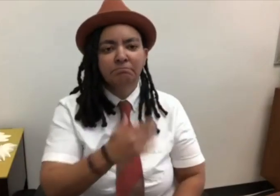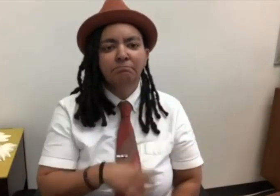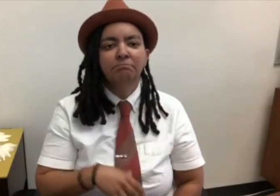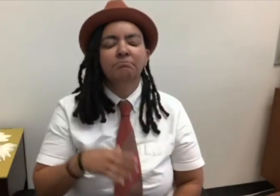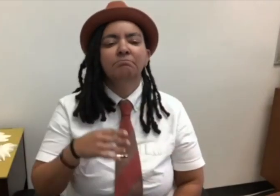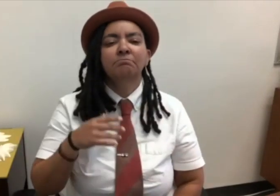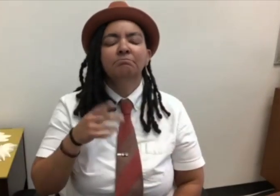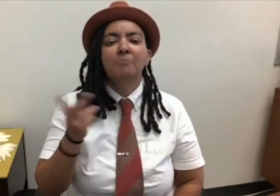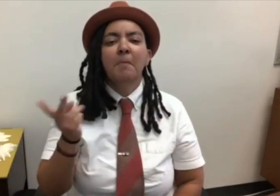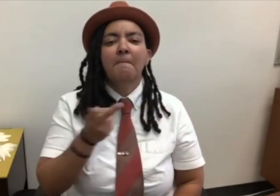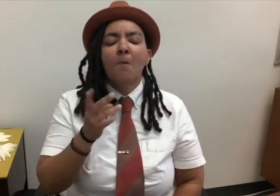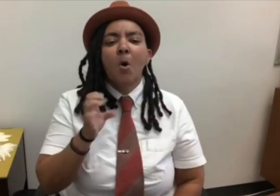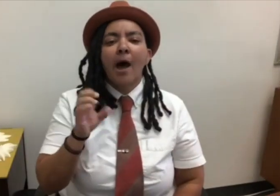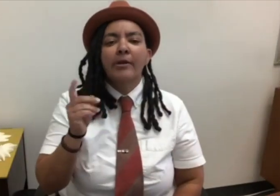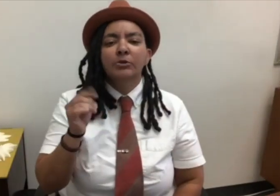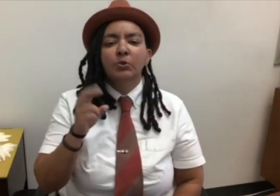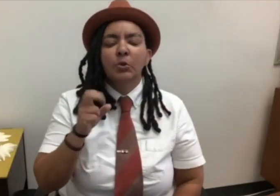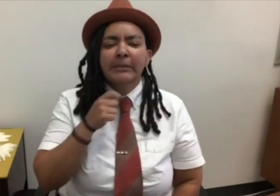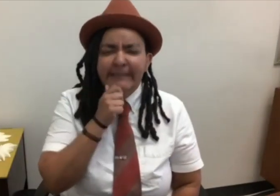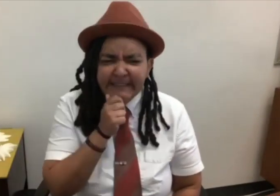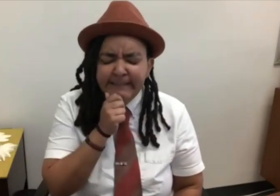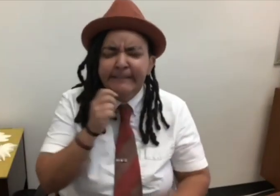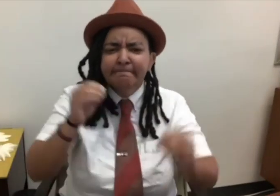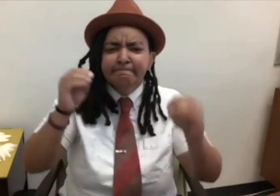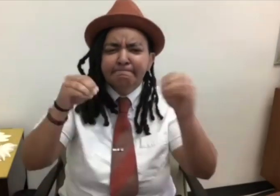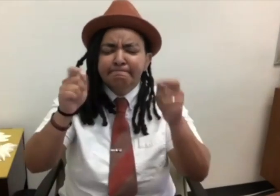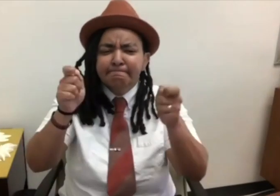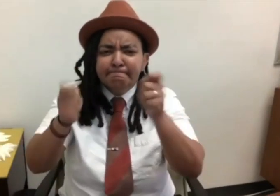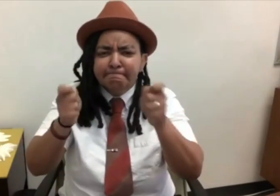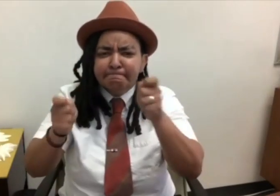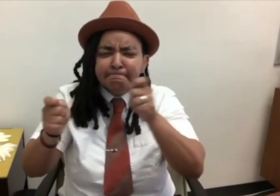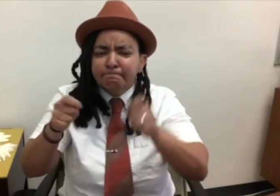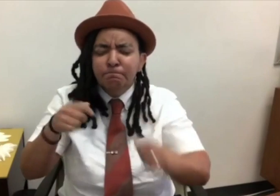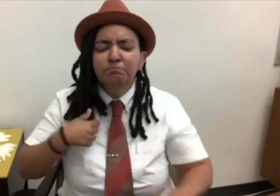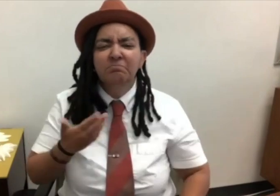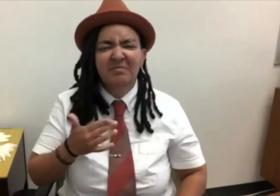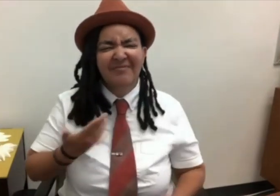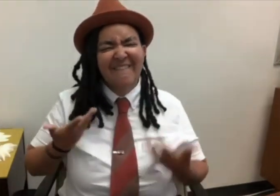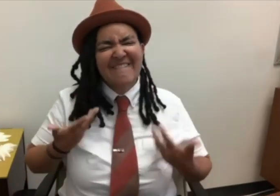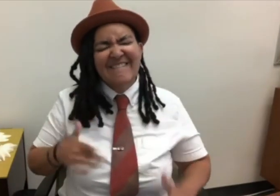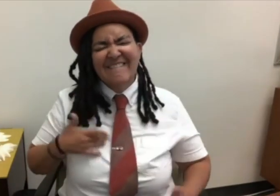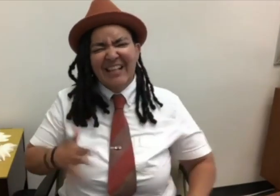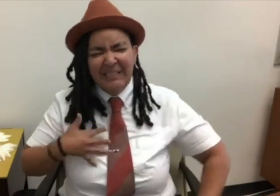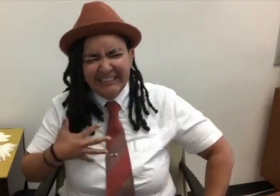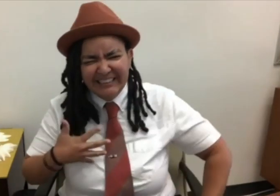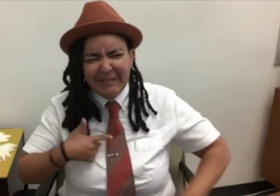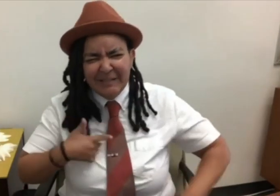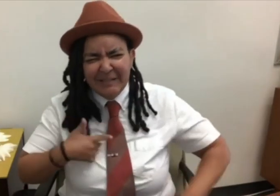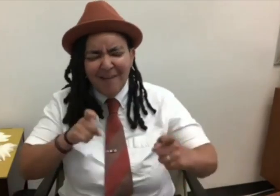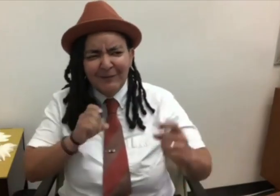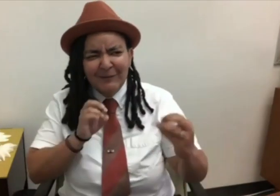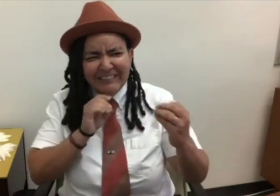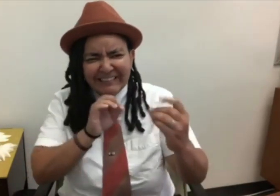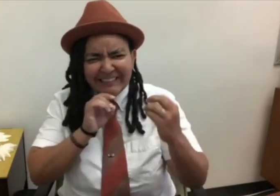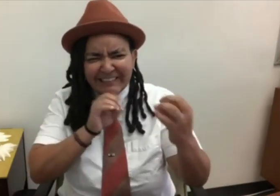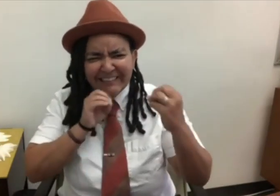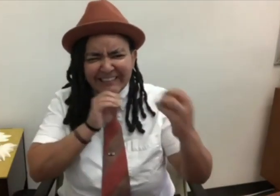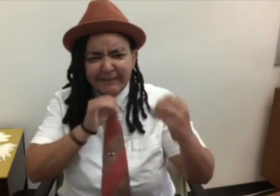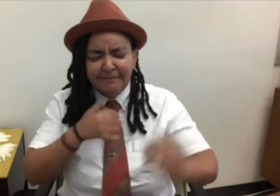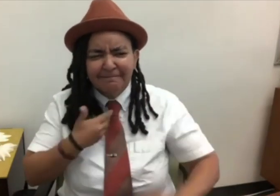to pack everything I could into that potential publication. they asked me to make some modifications to it, and I